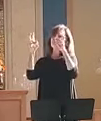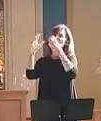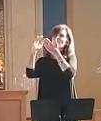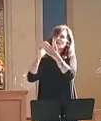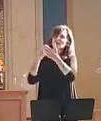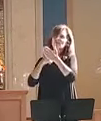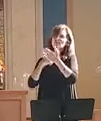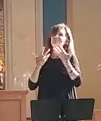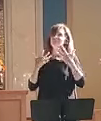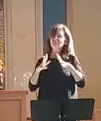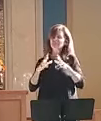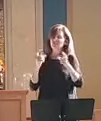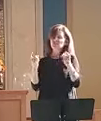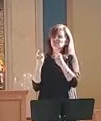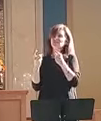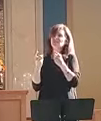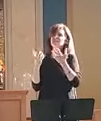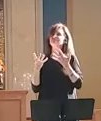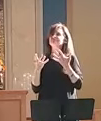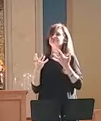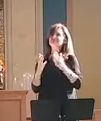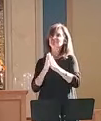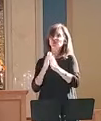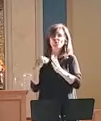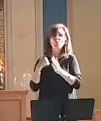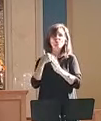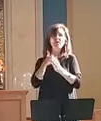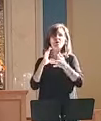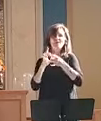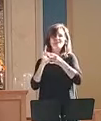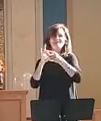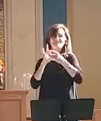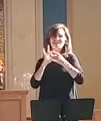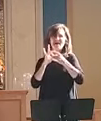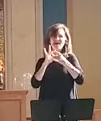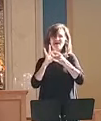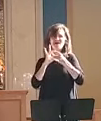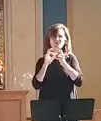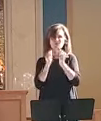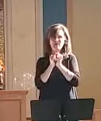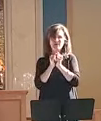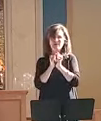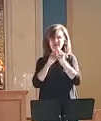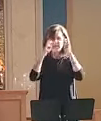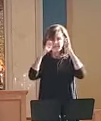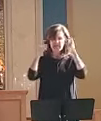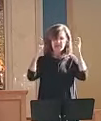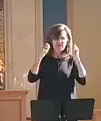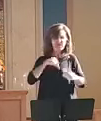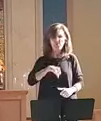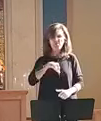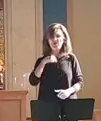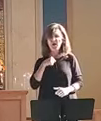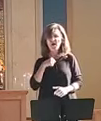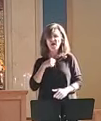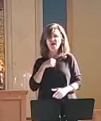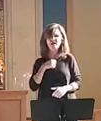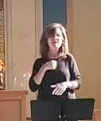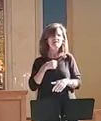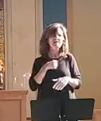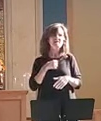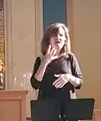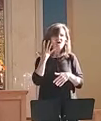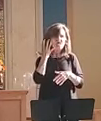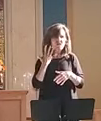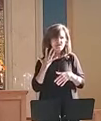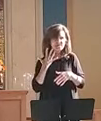sinned," we come bound with our ego, with our pride, with our lust, with our